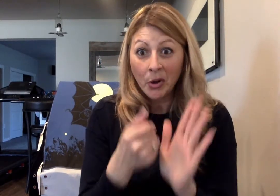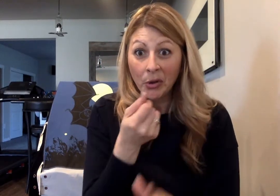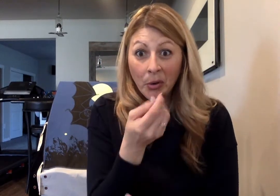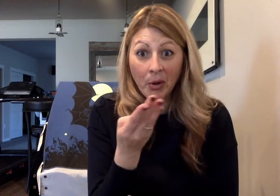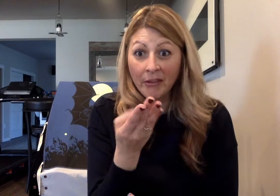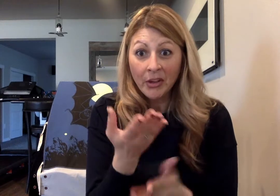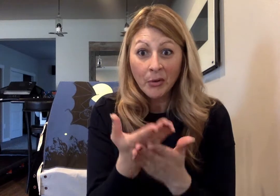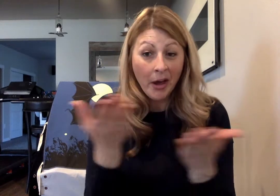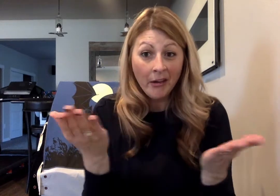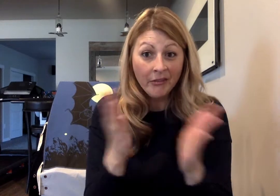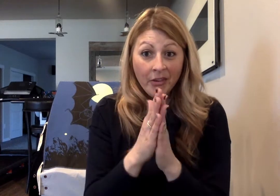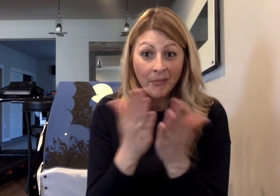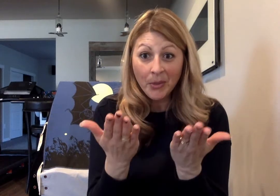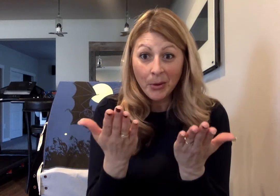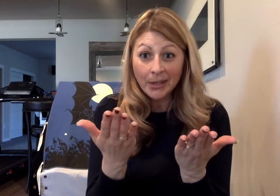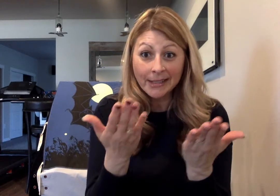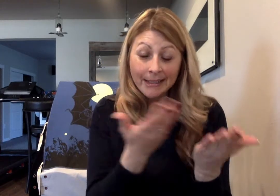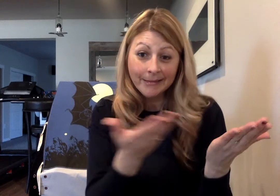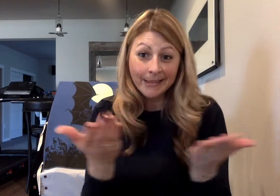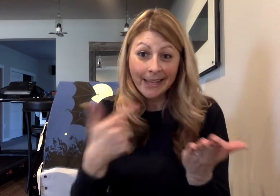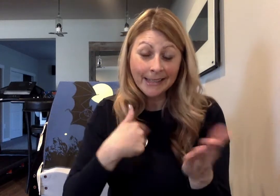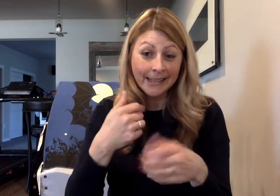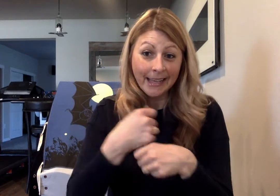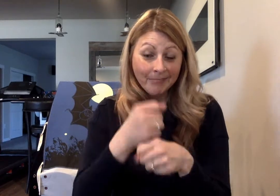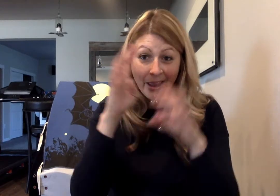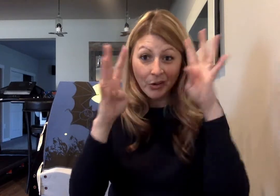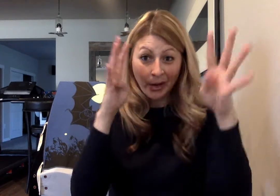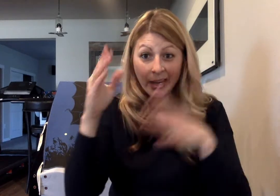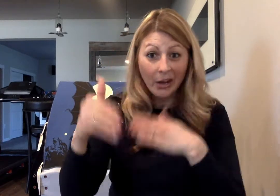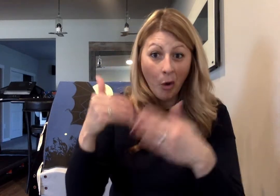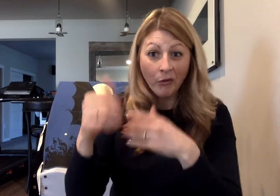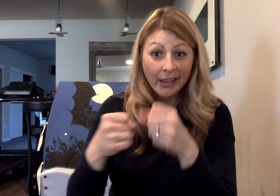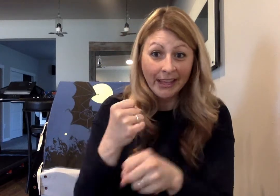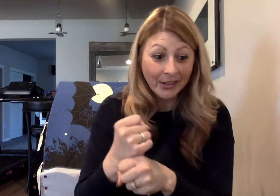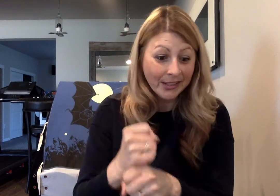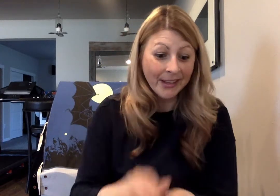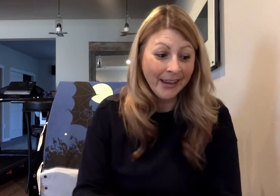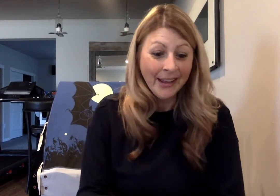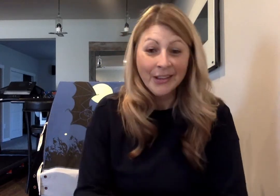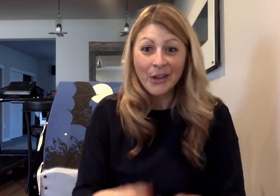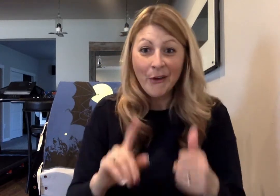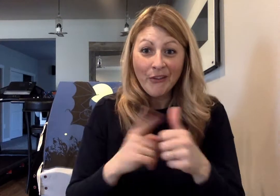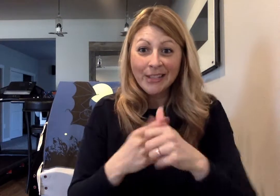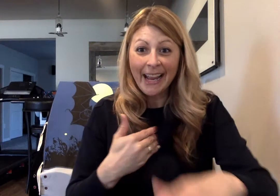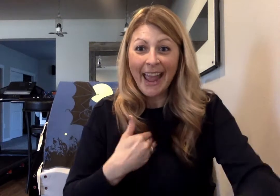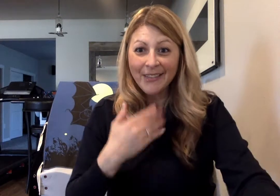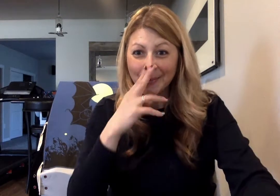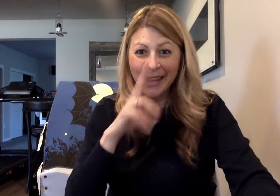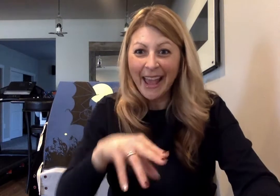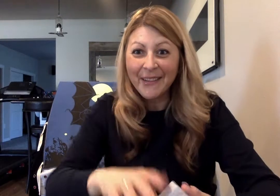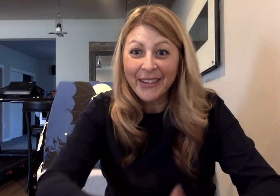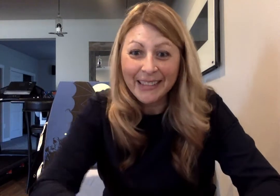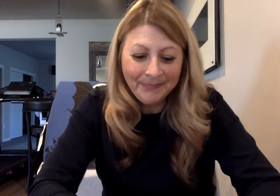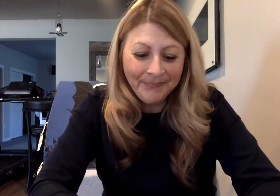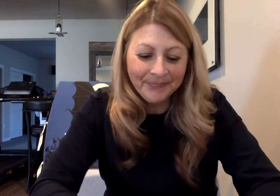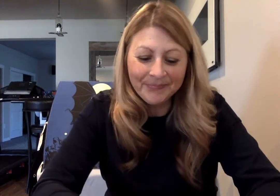you a few of the books and things that I've created over the years. So first thing, I have something kind of fun,